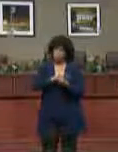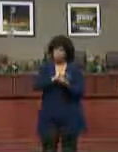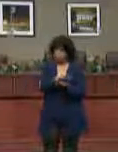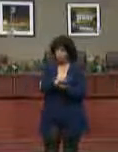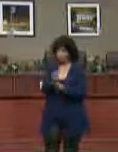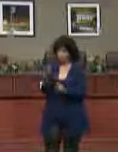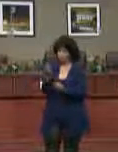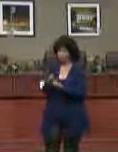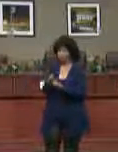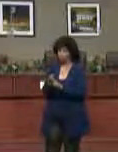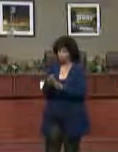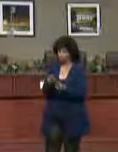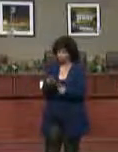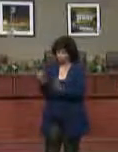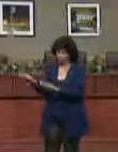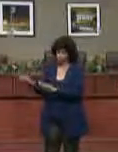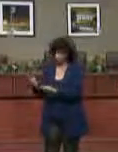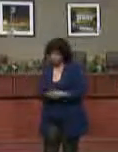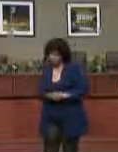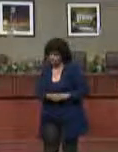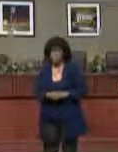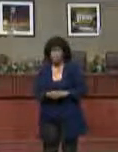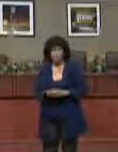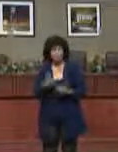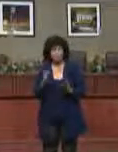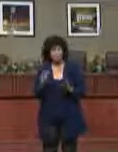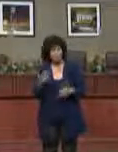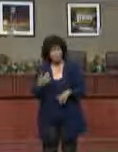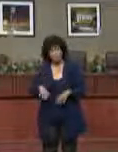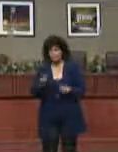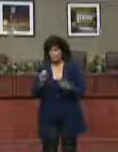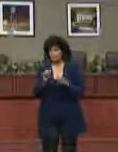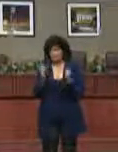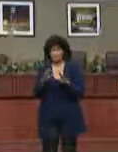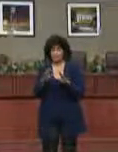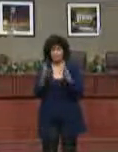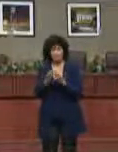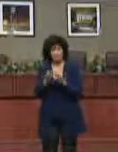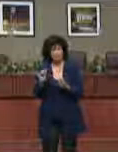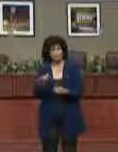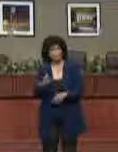I pause there because I know that's significant for a lot of families here.